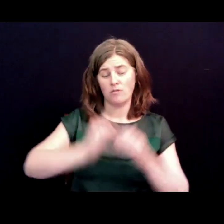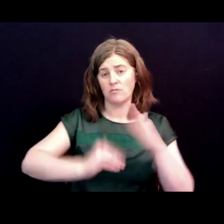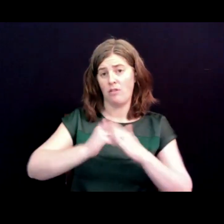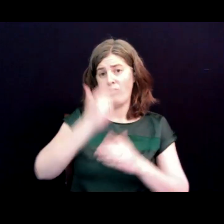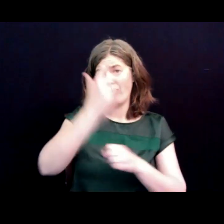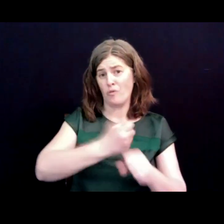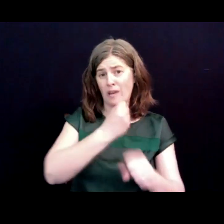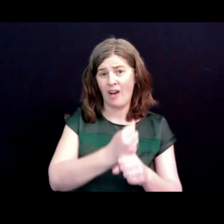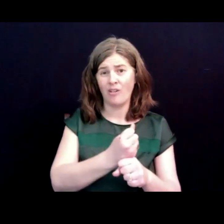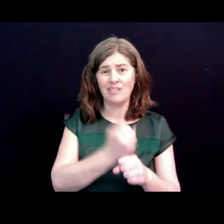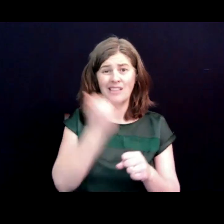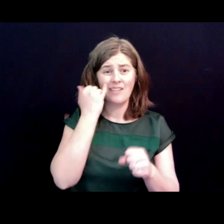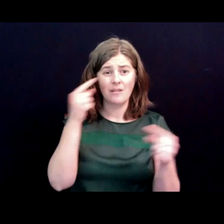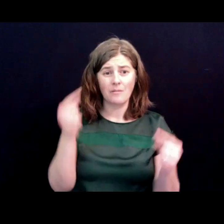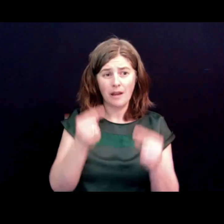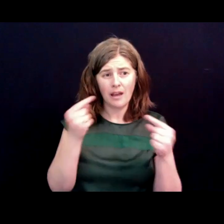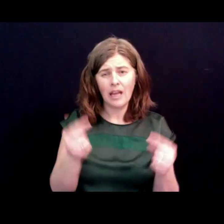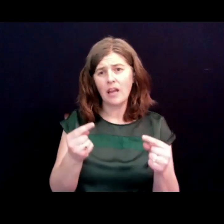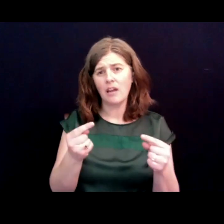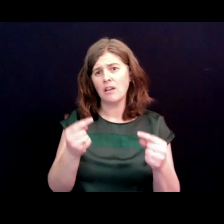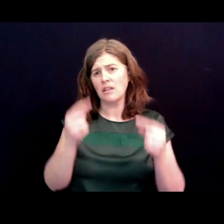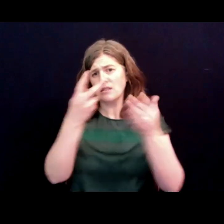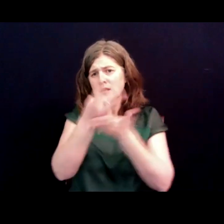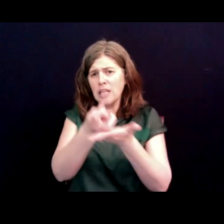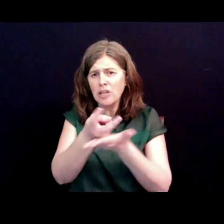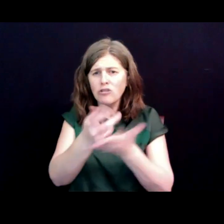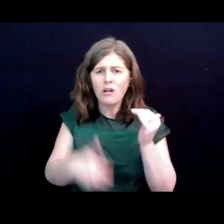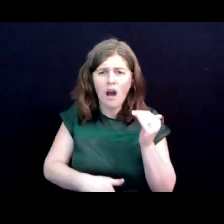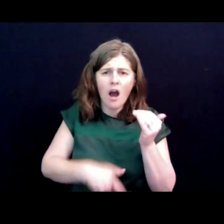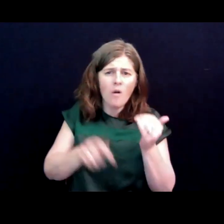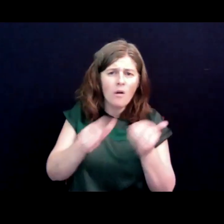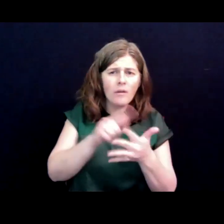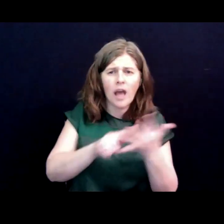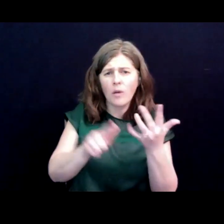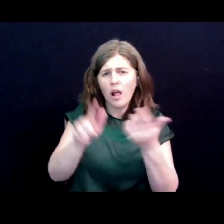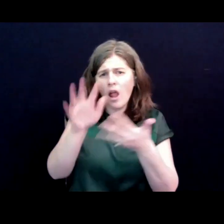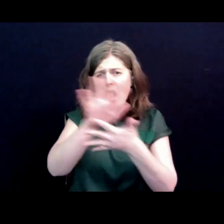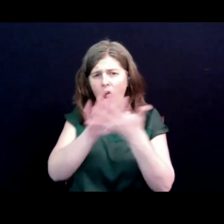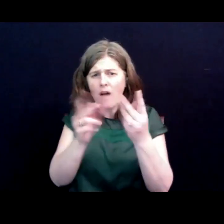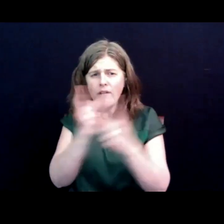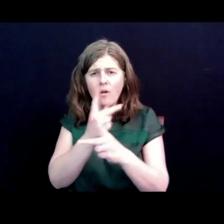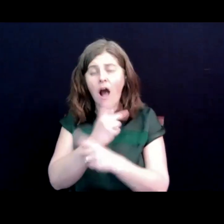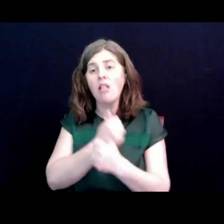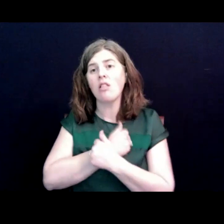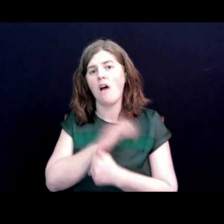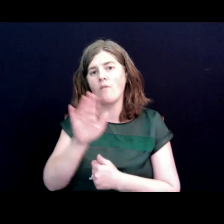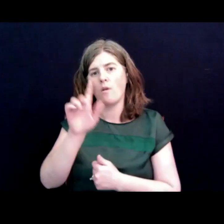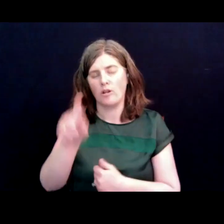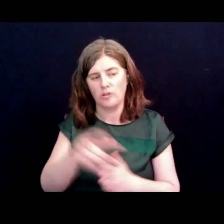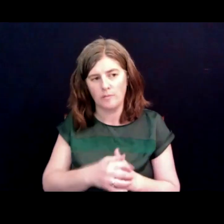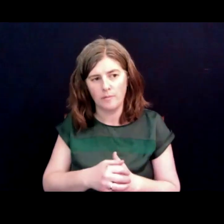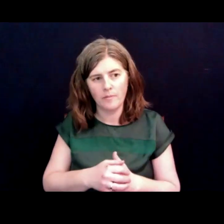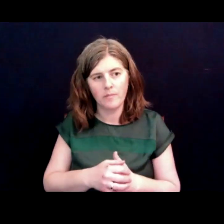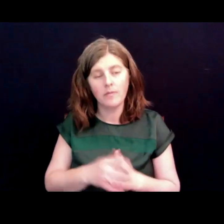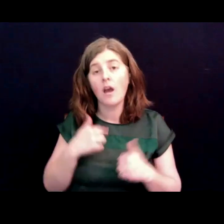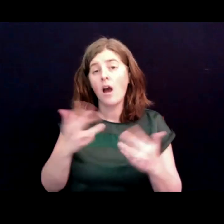seizures, gut have been ruled out, is it okay to medicate, such as trazodone, clonidine, things like that? I love that question. And so I